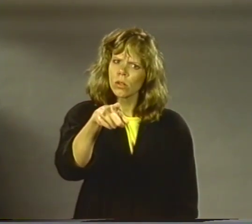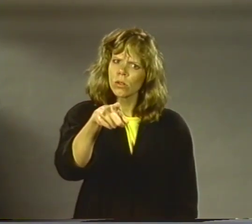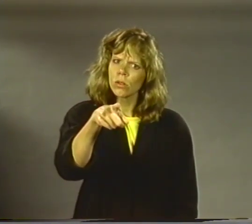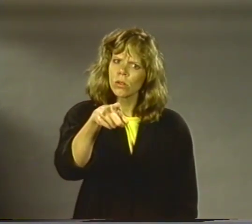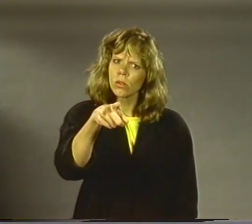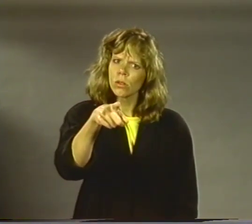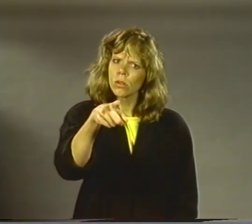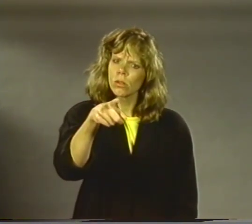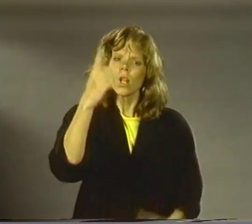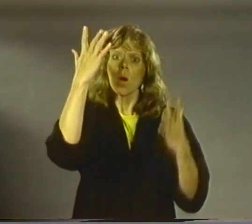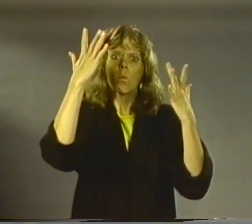Why are you here?